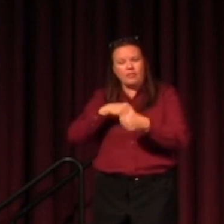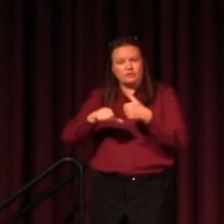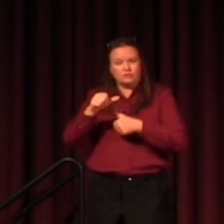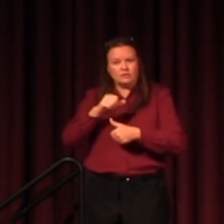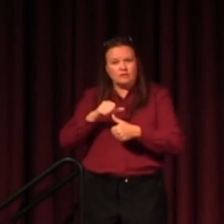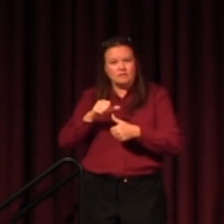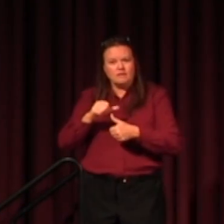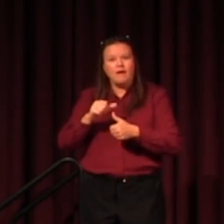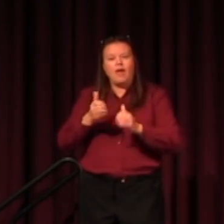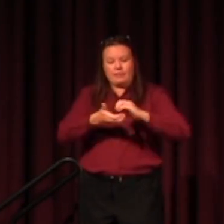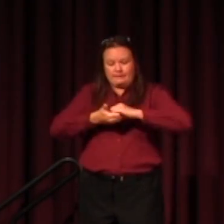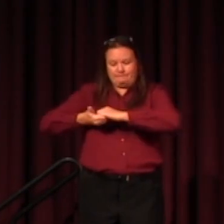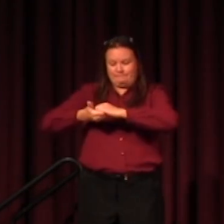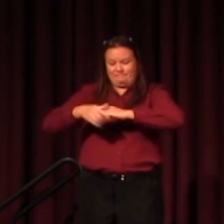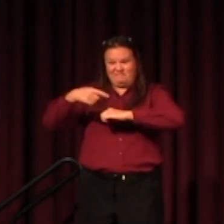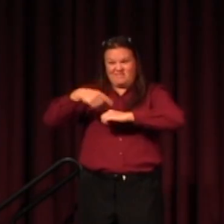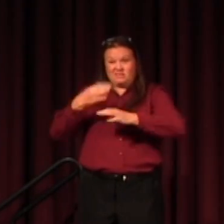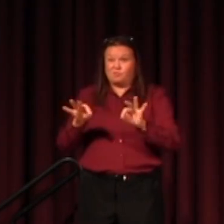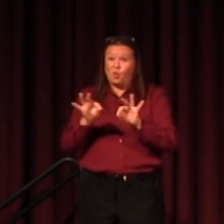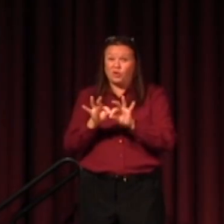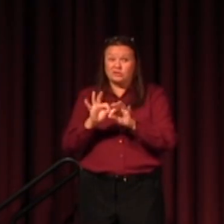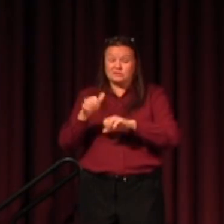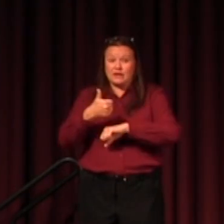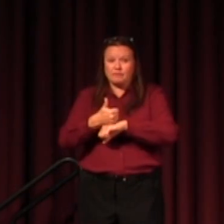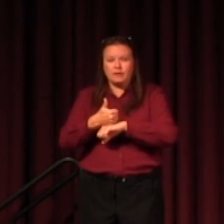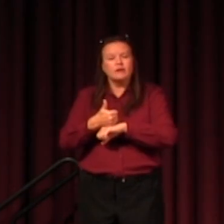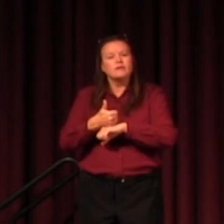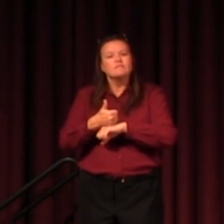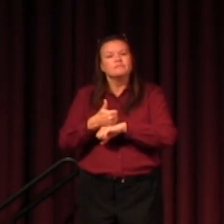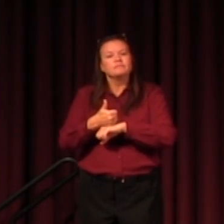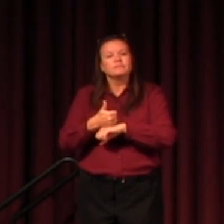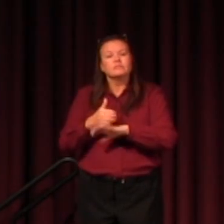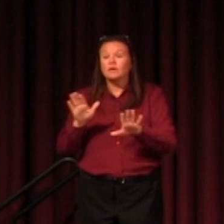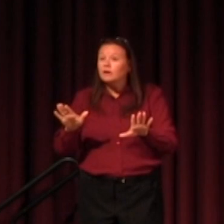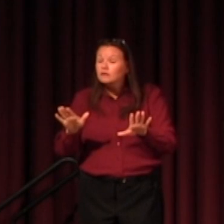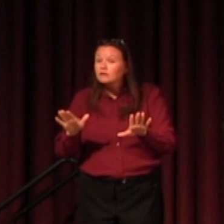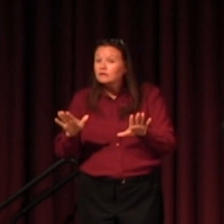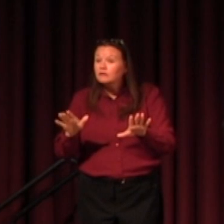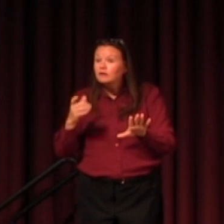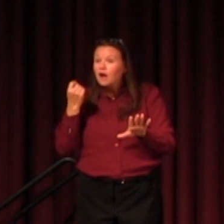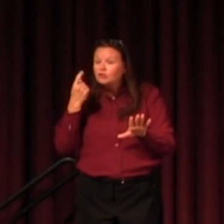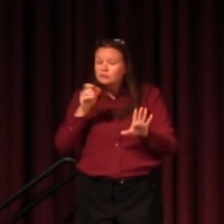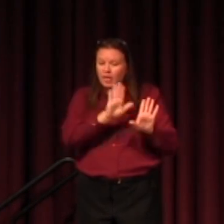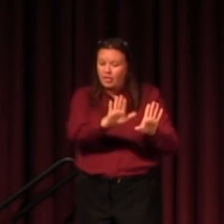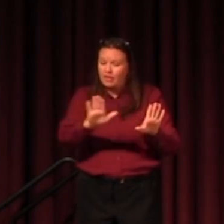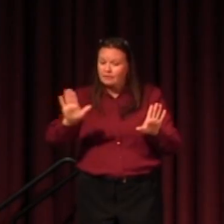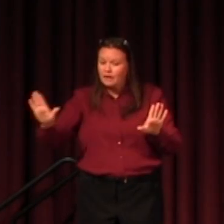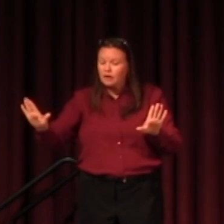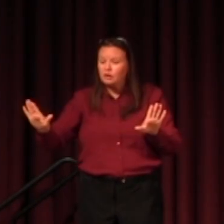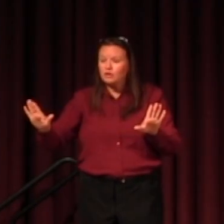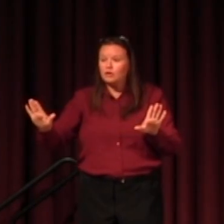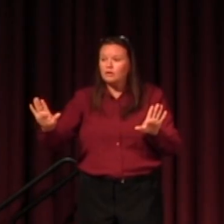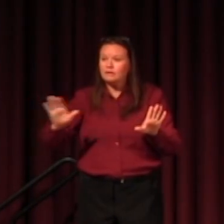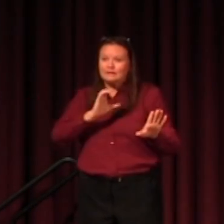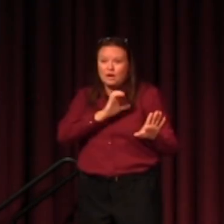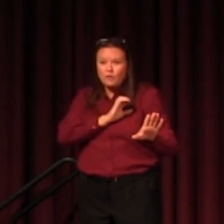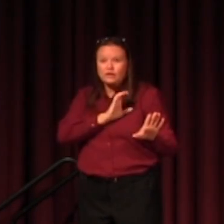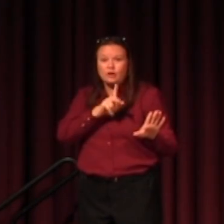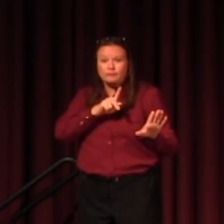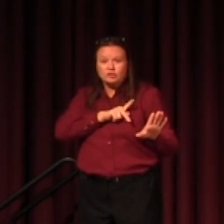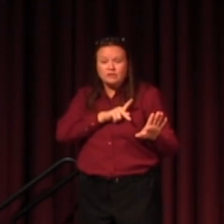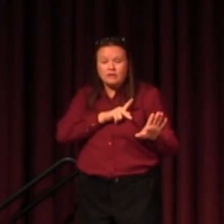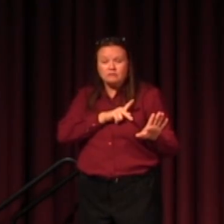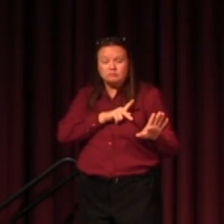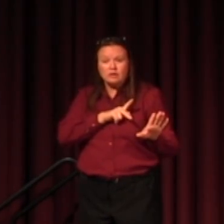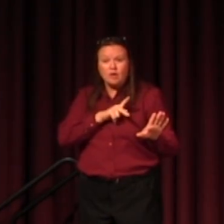the way we collaborate. Here's the thing. It doesn't even say differences are okay. It says we're going to appreciate them.